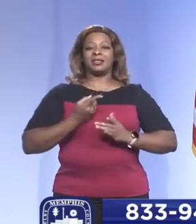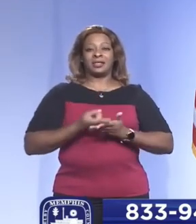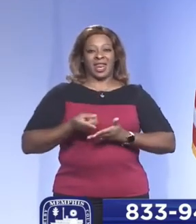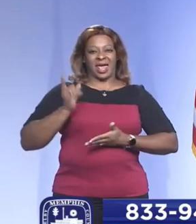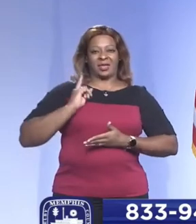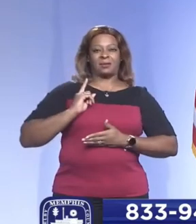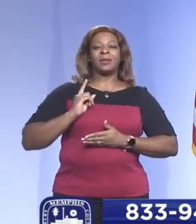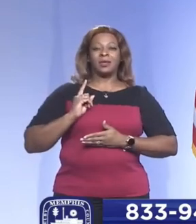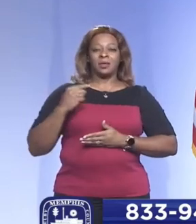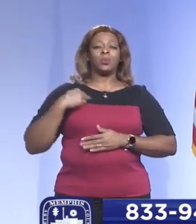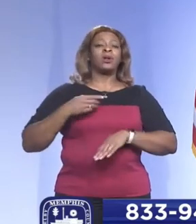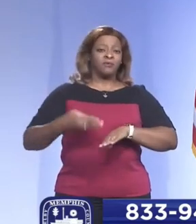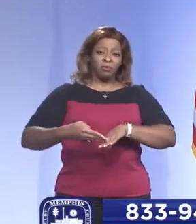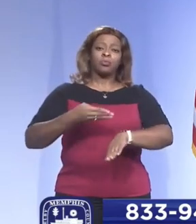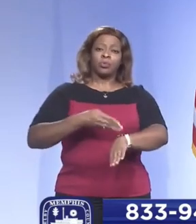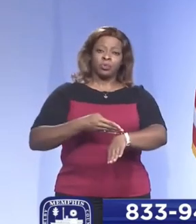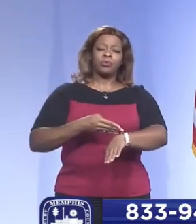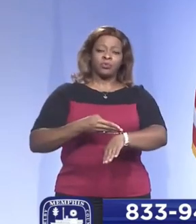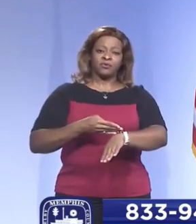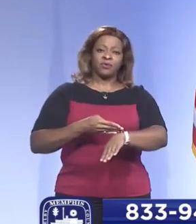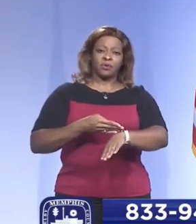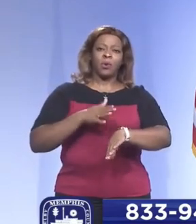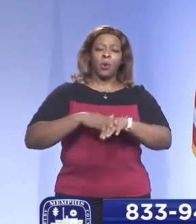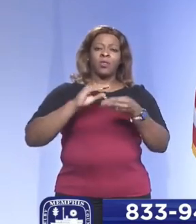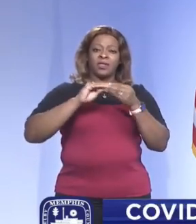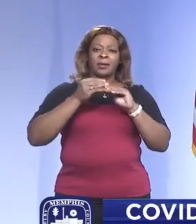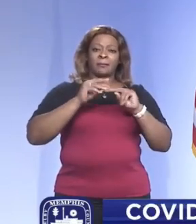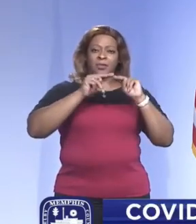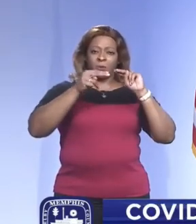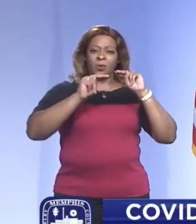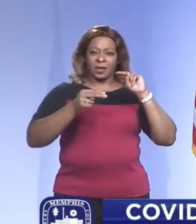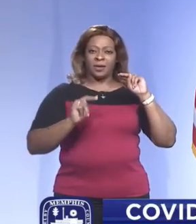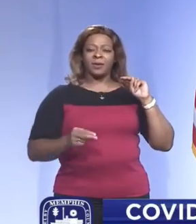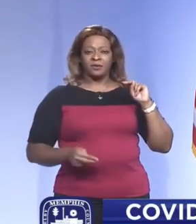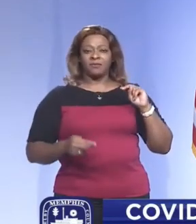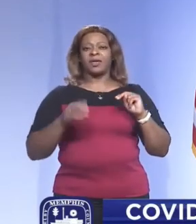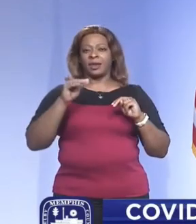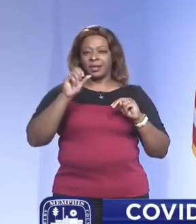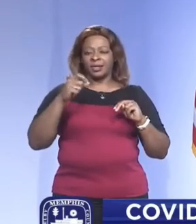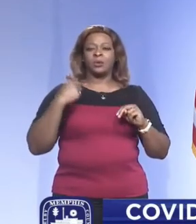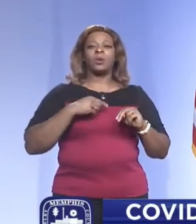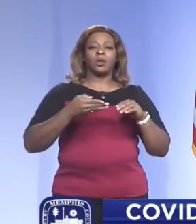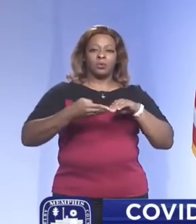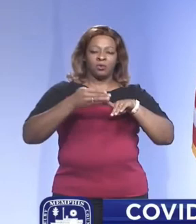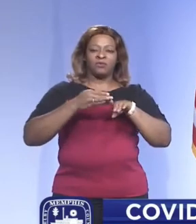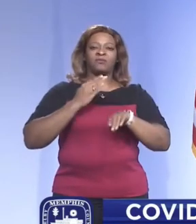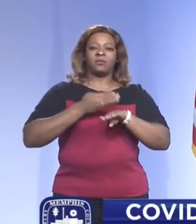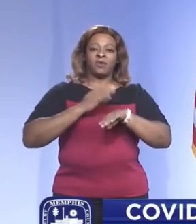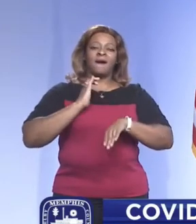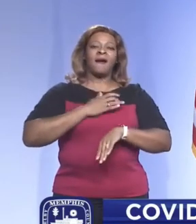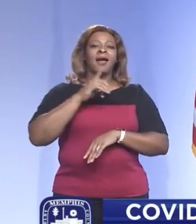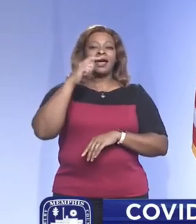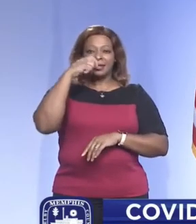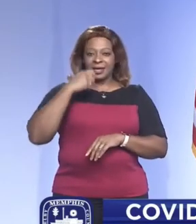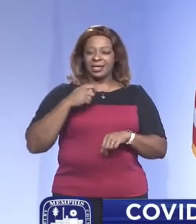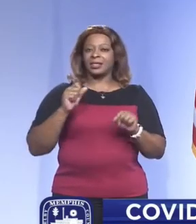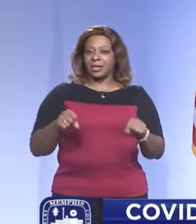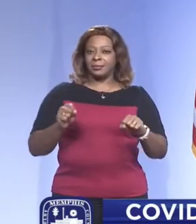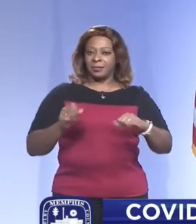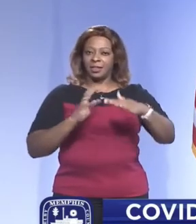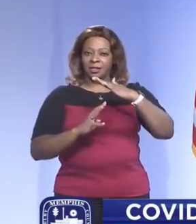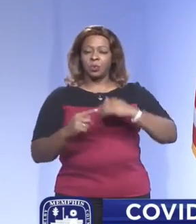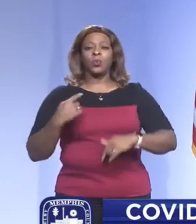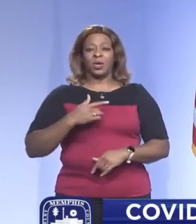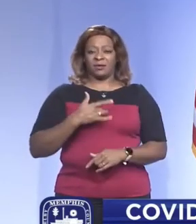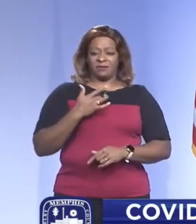So we've improved on the numbers of cases, we've improved on our testing rates. So we do